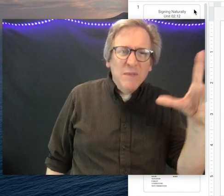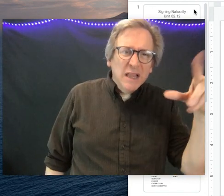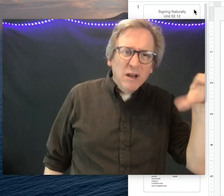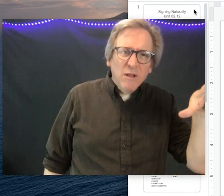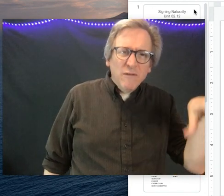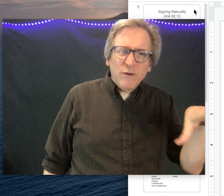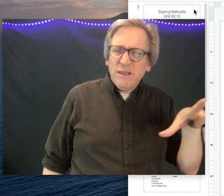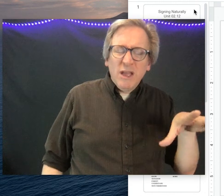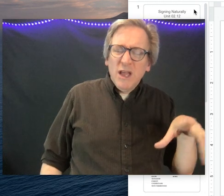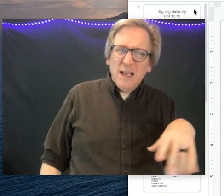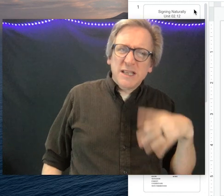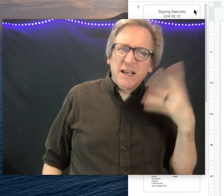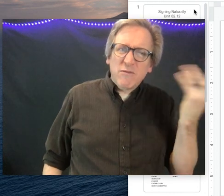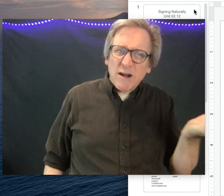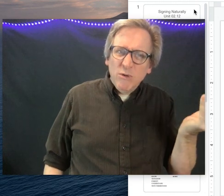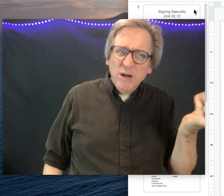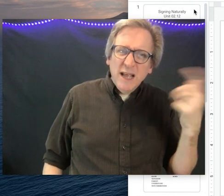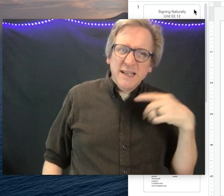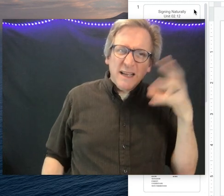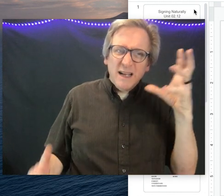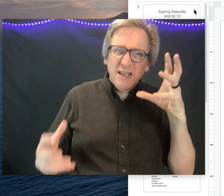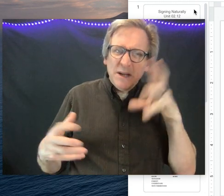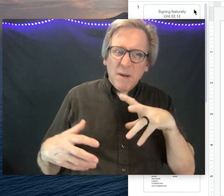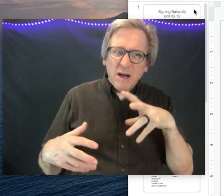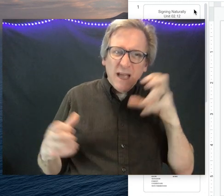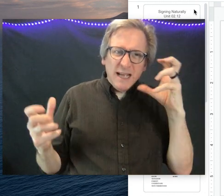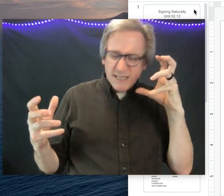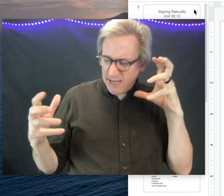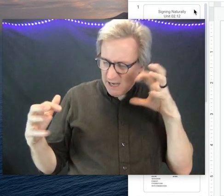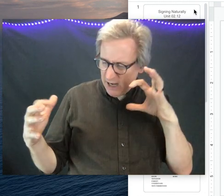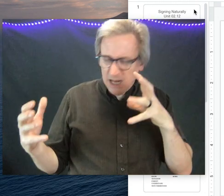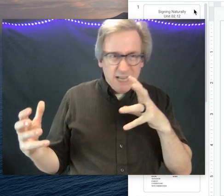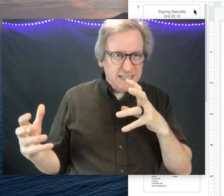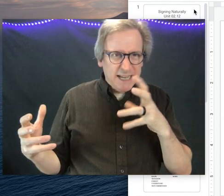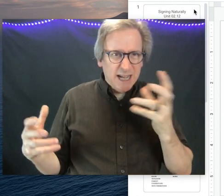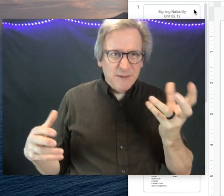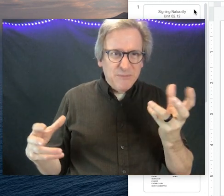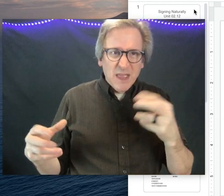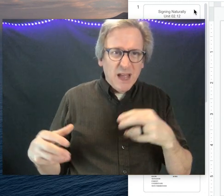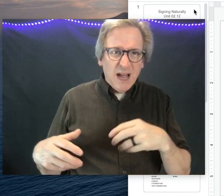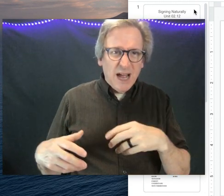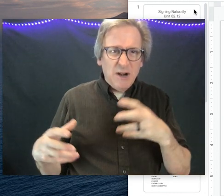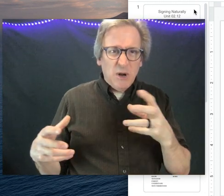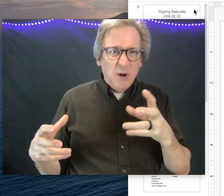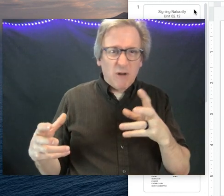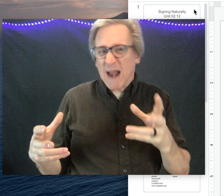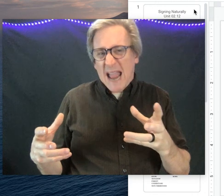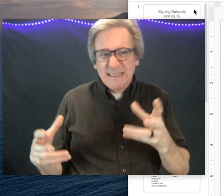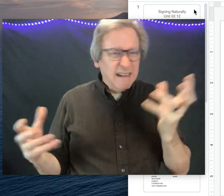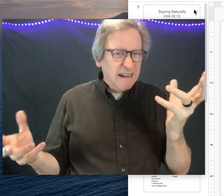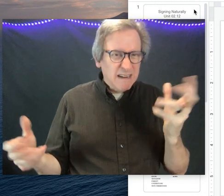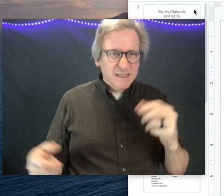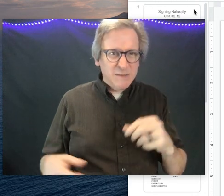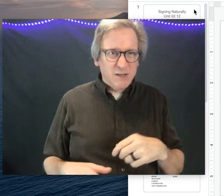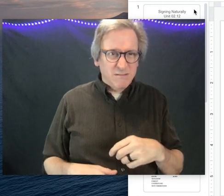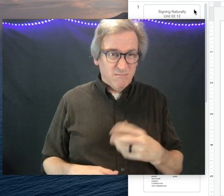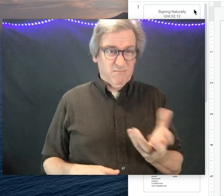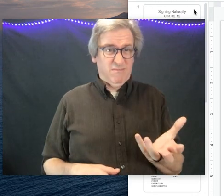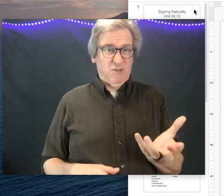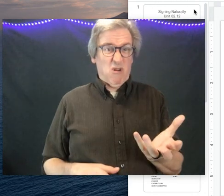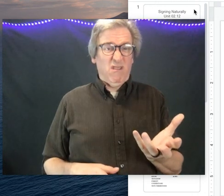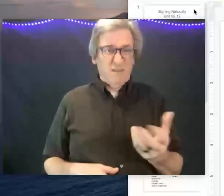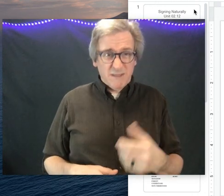like a little furry thing. It's like a raccoon. It's like a chipmunk. It's like a I don't know, a rat. And somebody